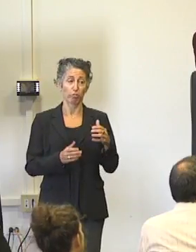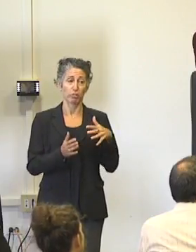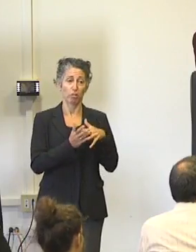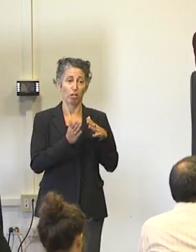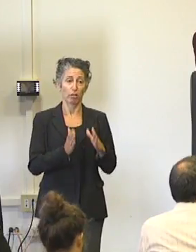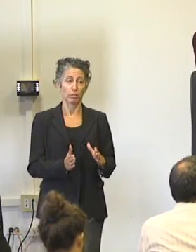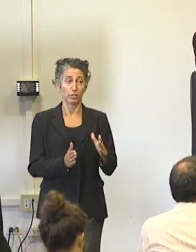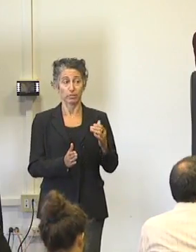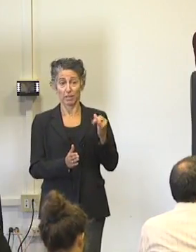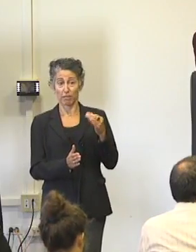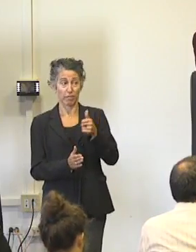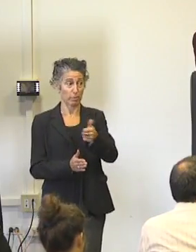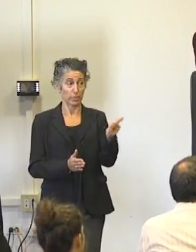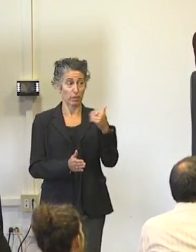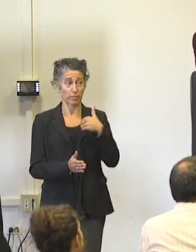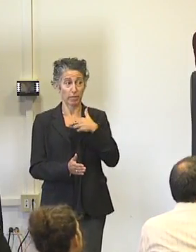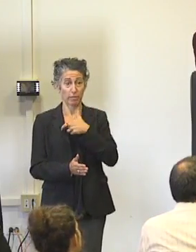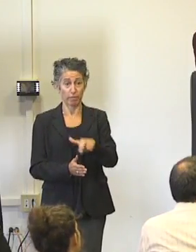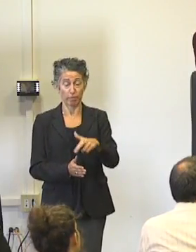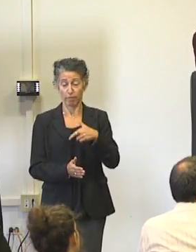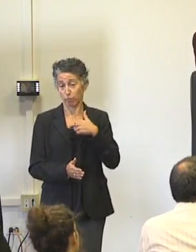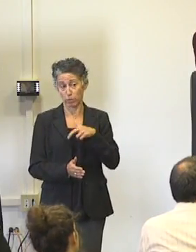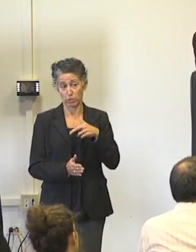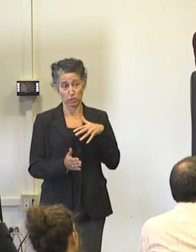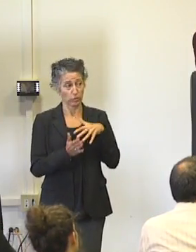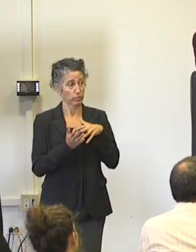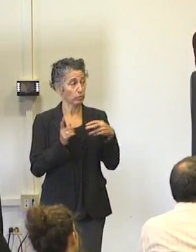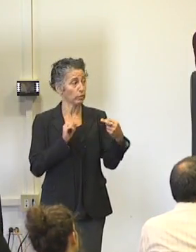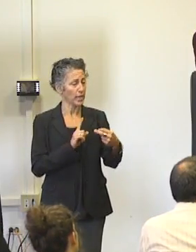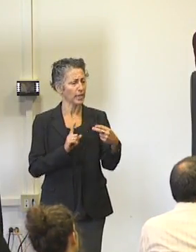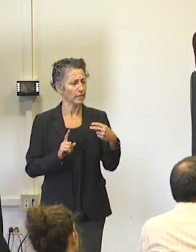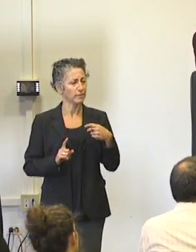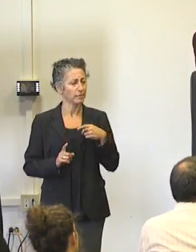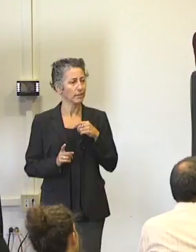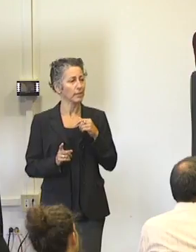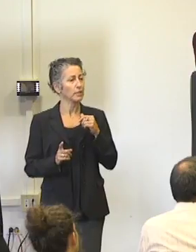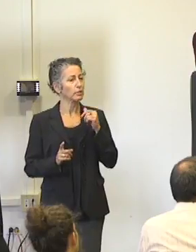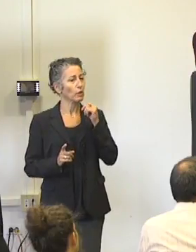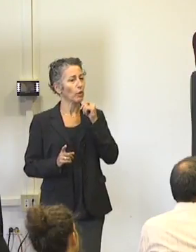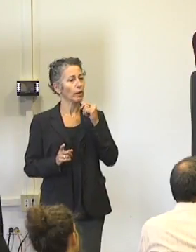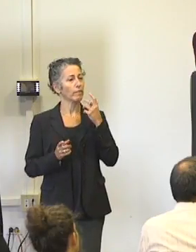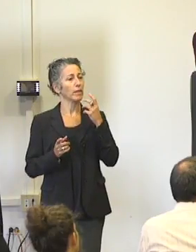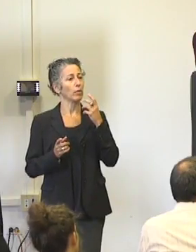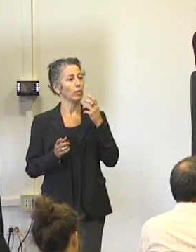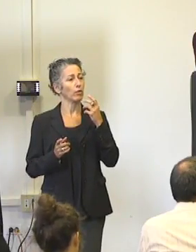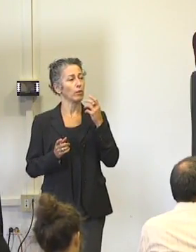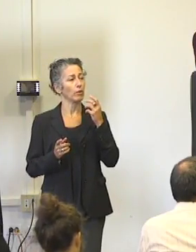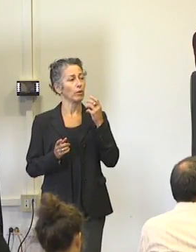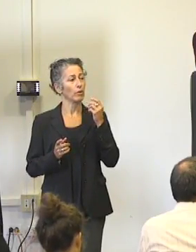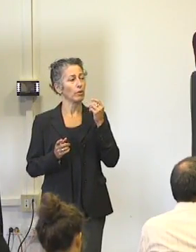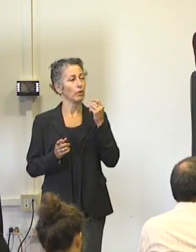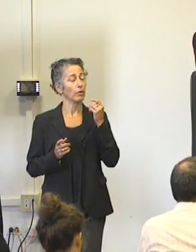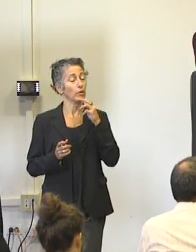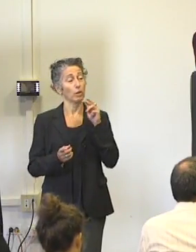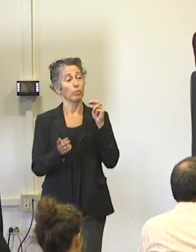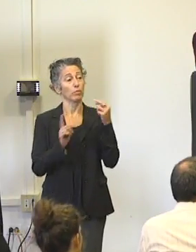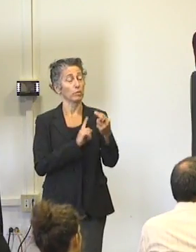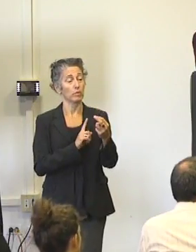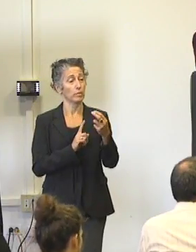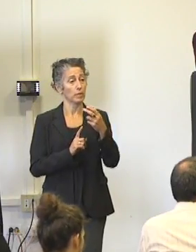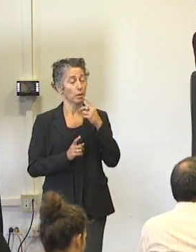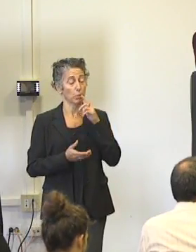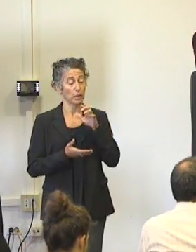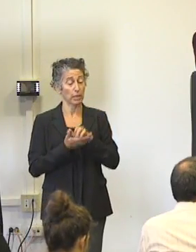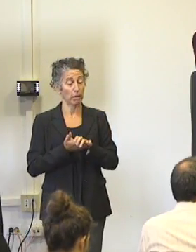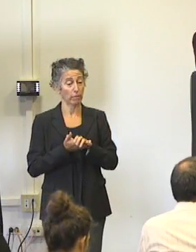views. It's kind of like that Ayn Rand thing, you know, that being religious is being stupid somehow to their point of view because they're so believe